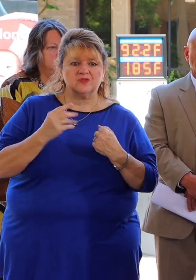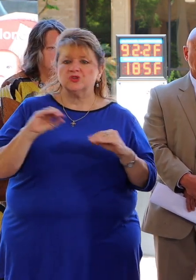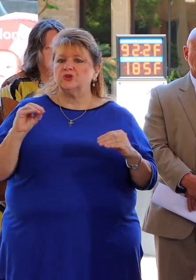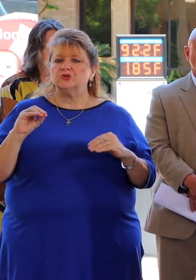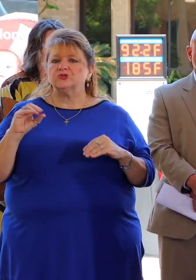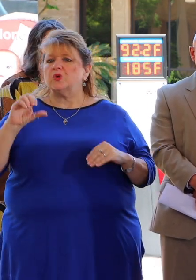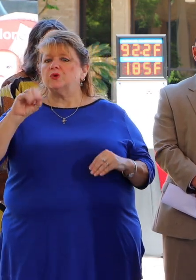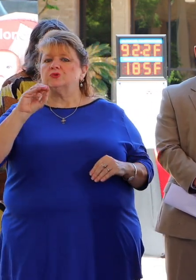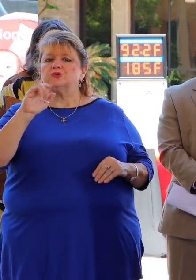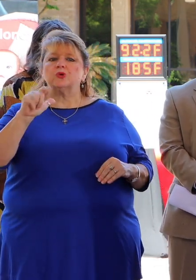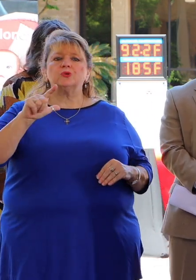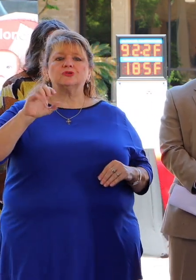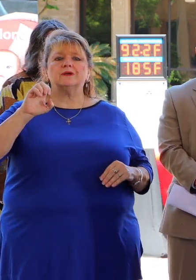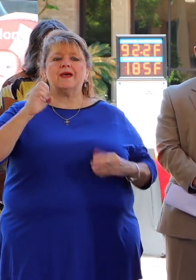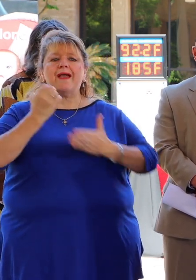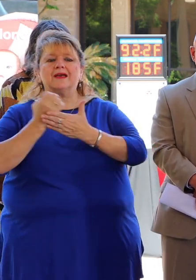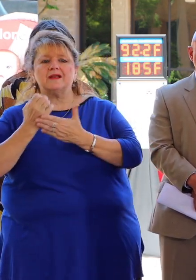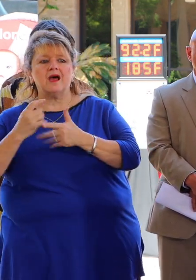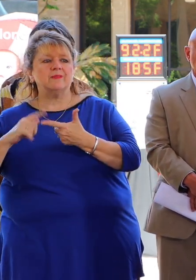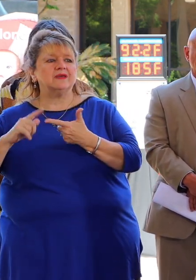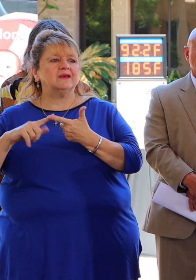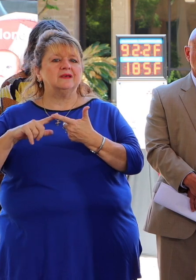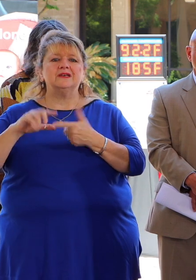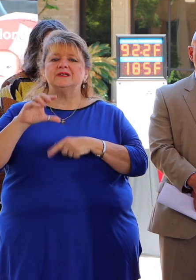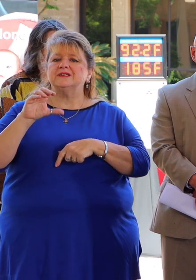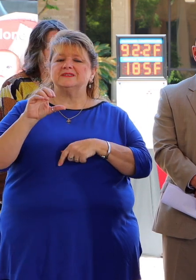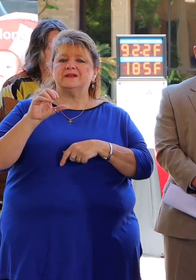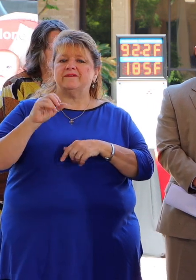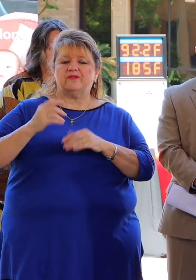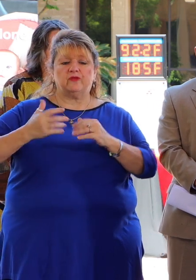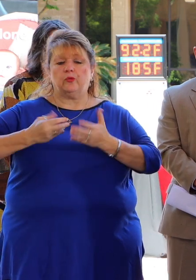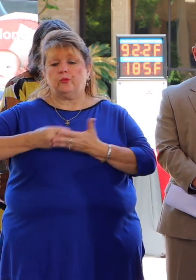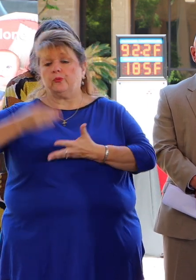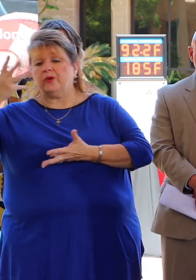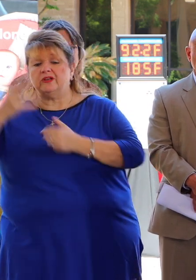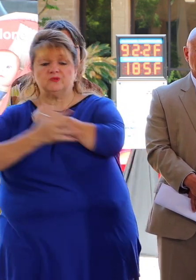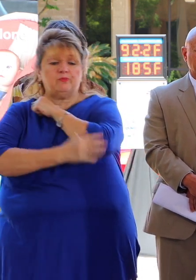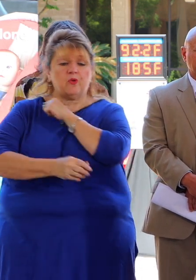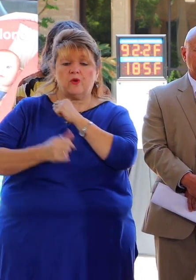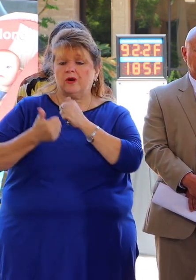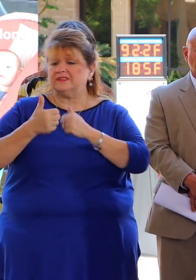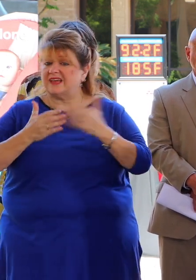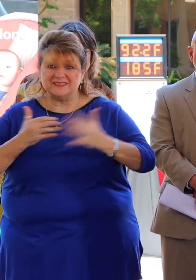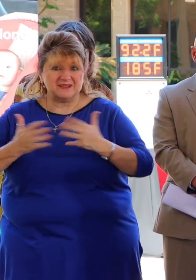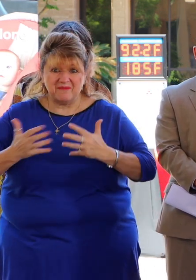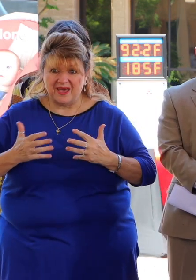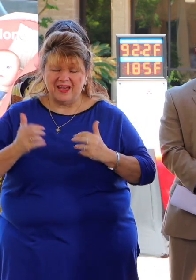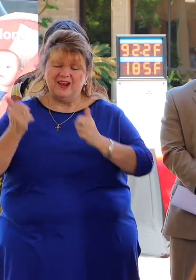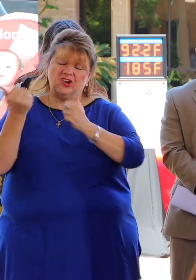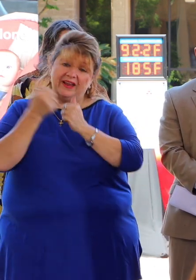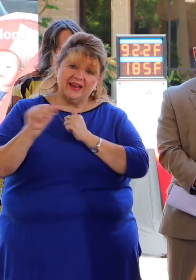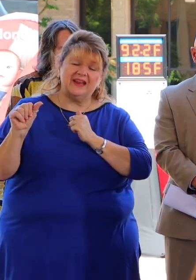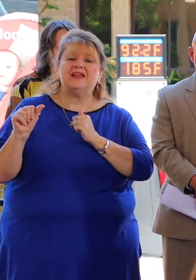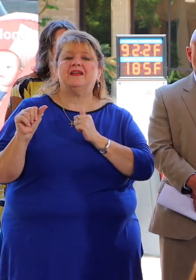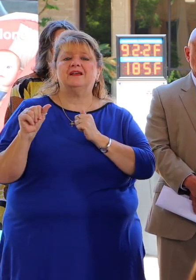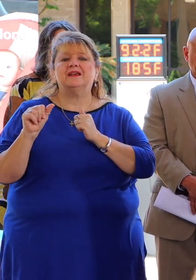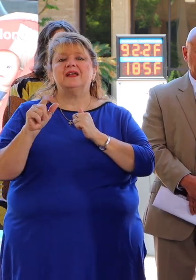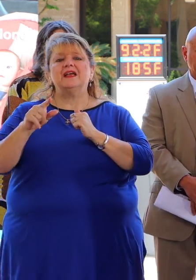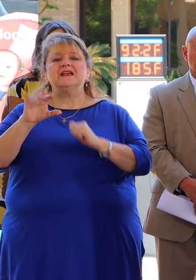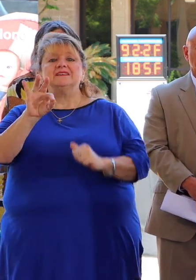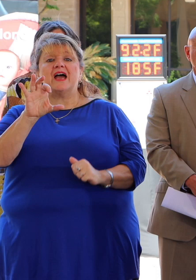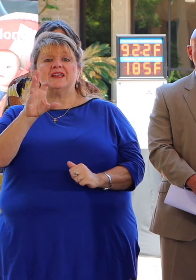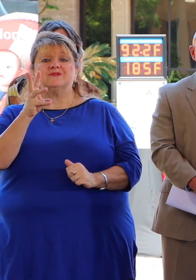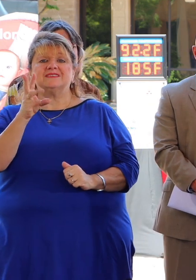socioeconomic, no social demographic who this won't happen to. Since 1998, at least